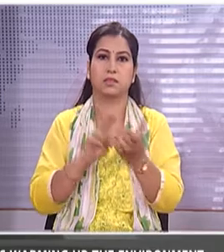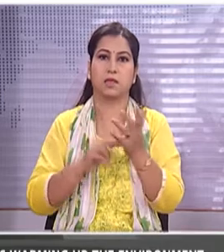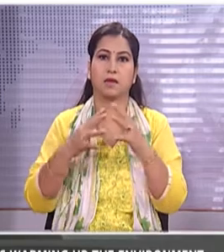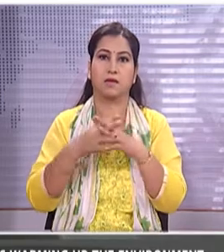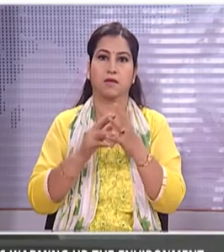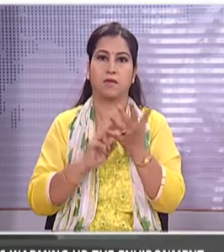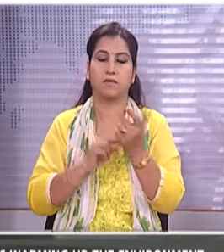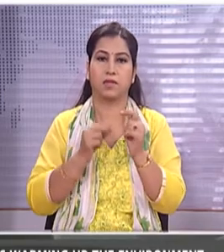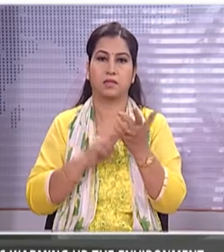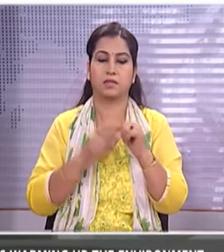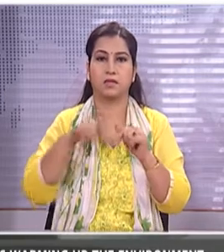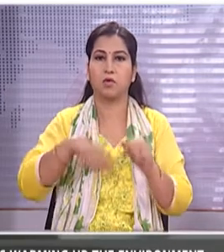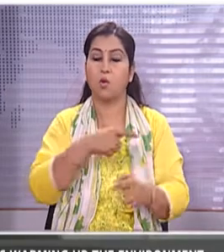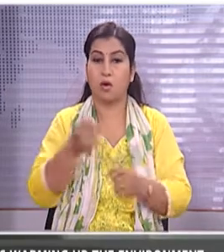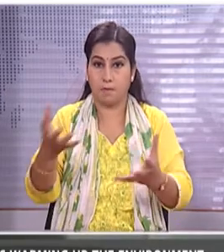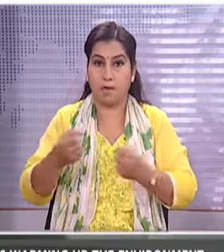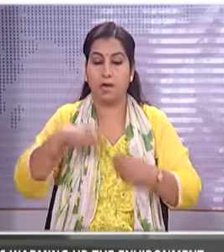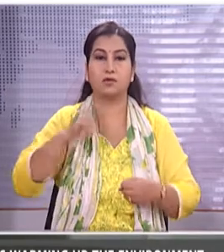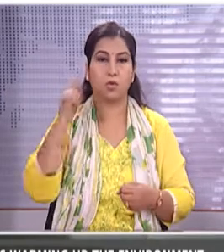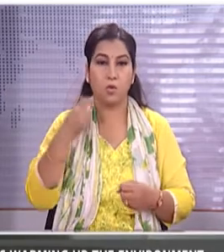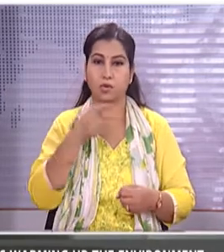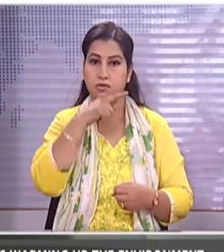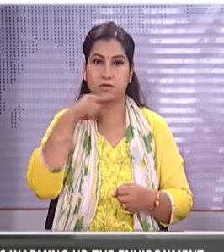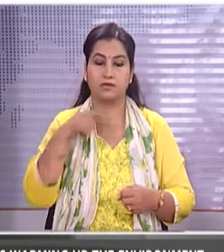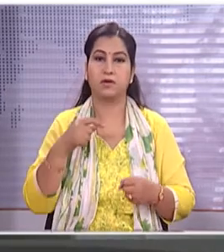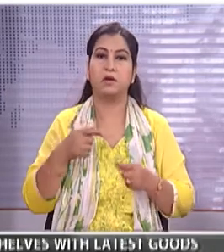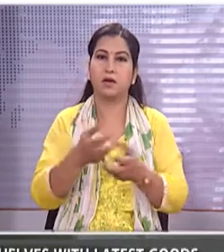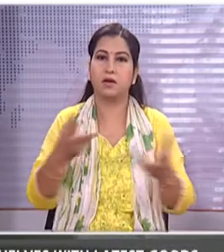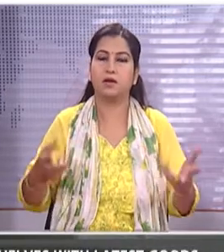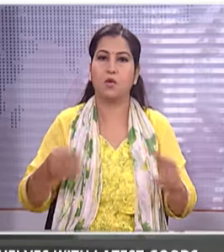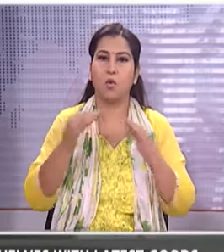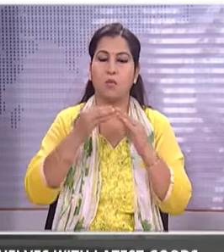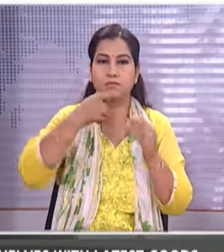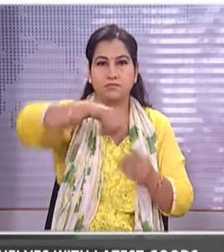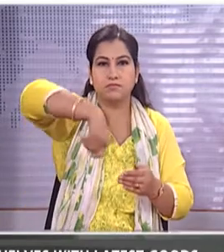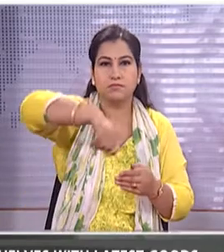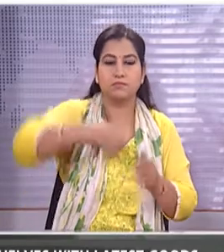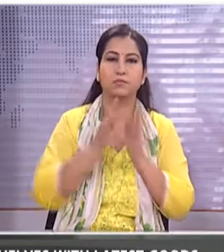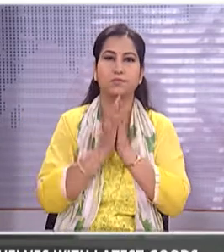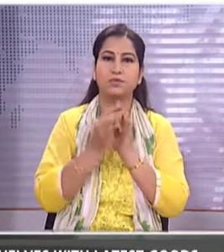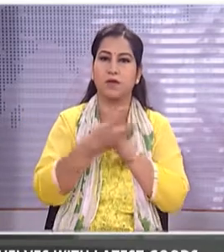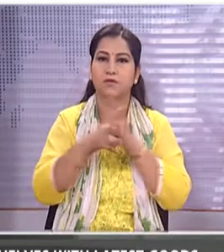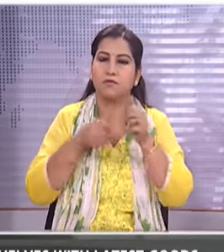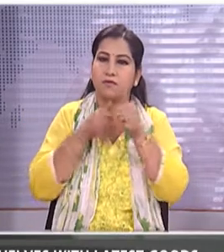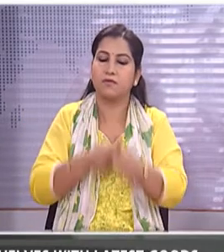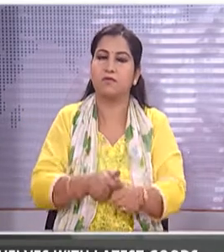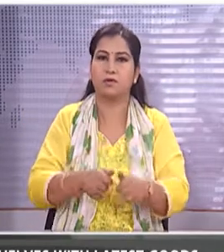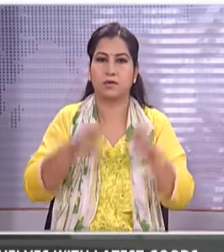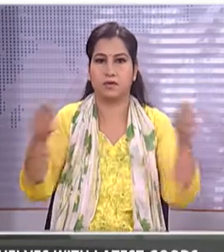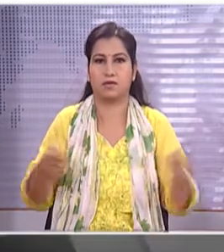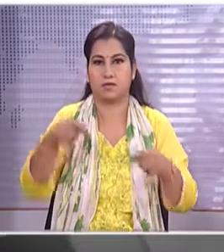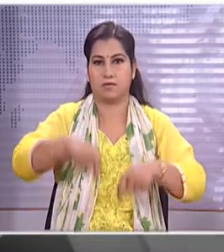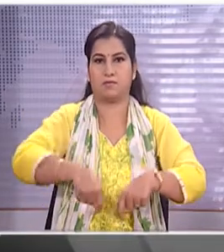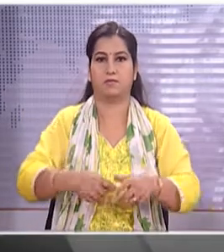buy gold, silver or some utensils on the occasion of Dhanteras. People also perform pujas and follow other rituals to celebrate the occasion.